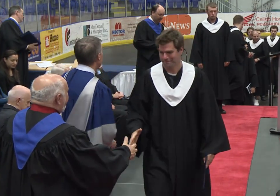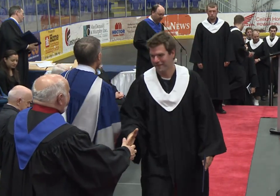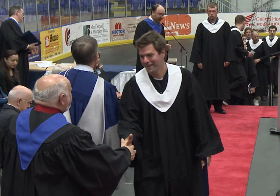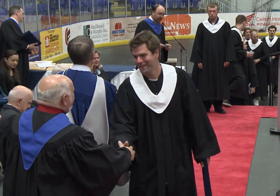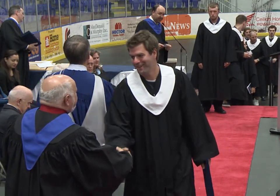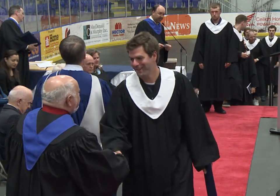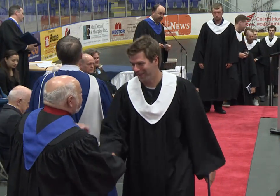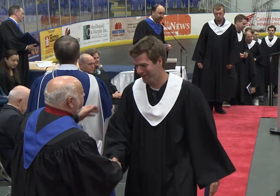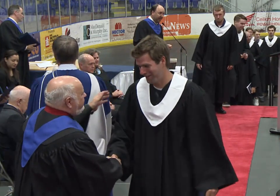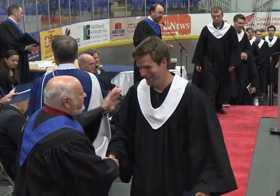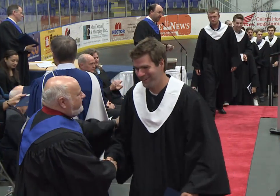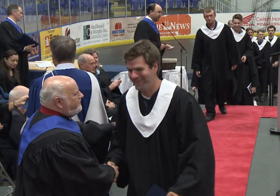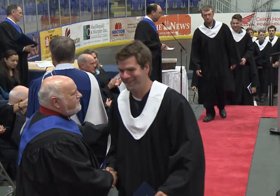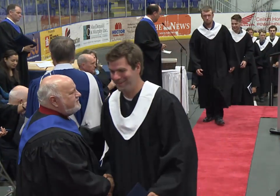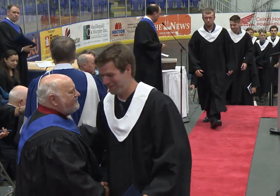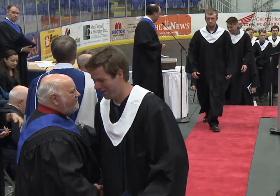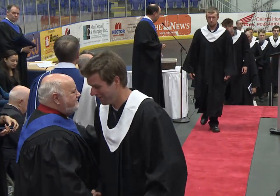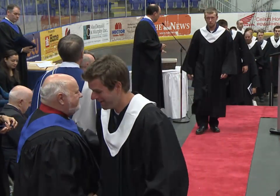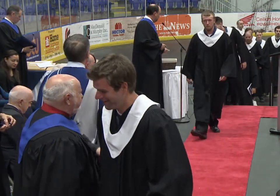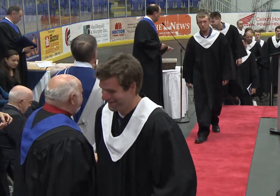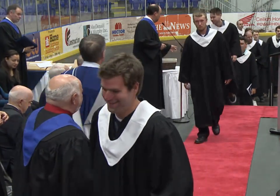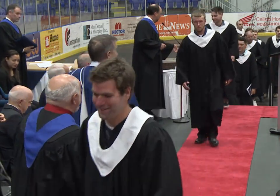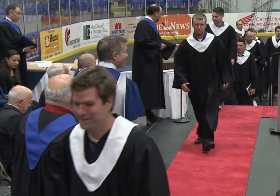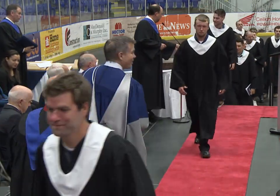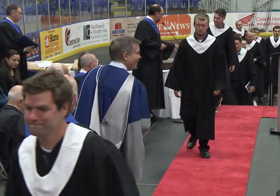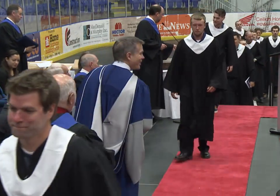With honors, Spencer Henry.